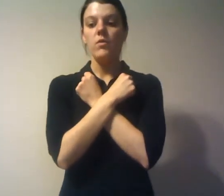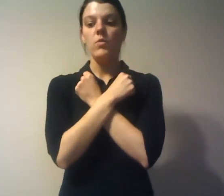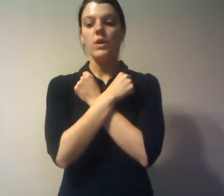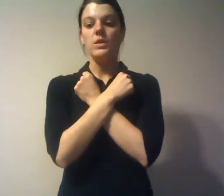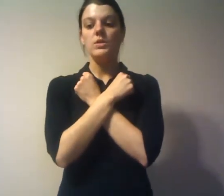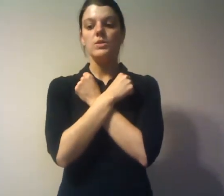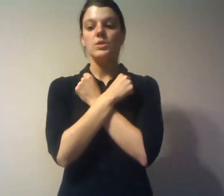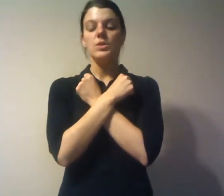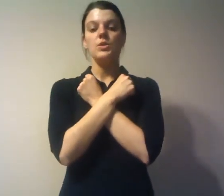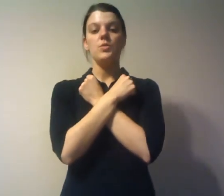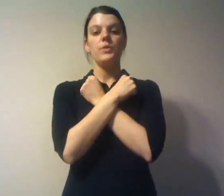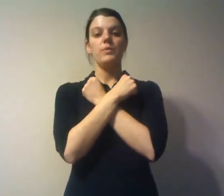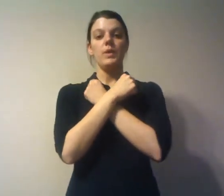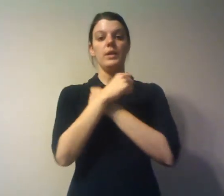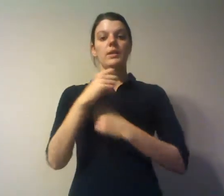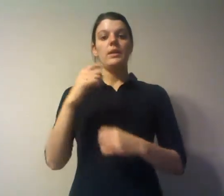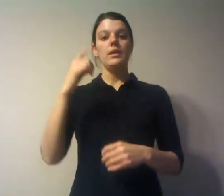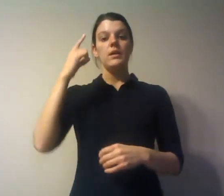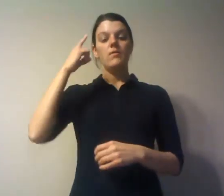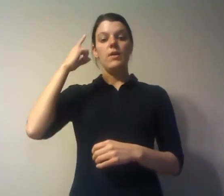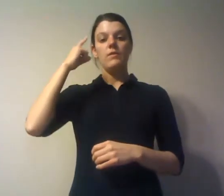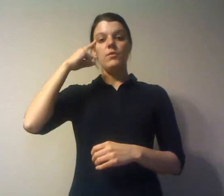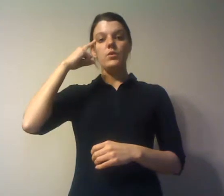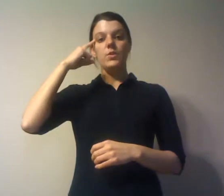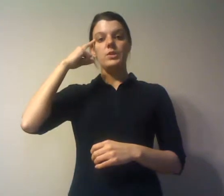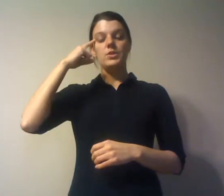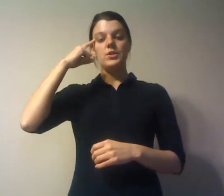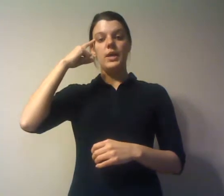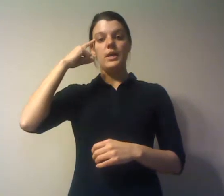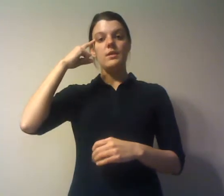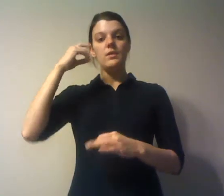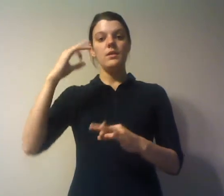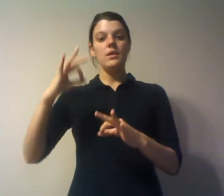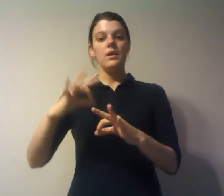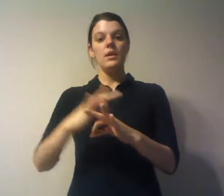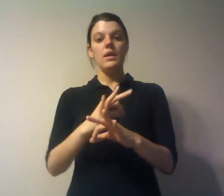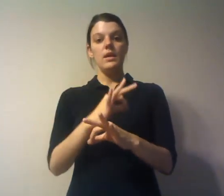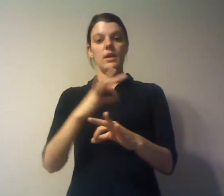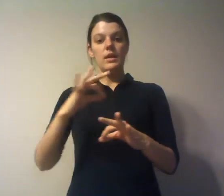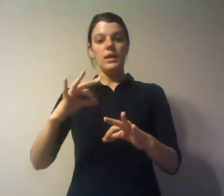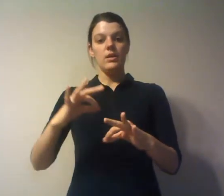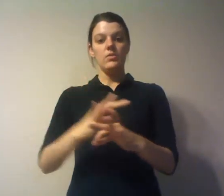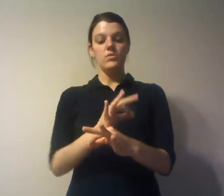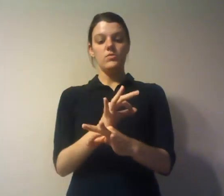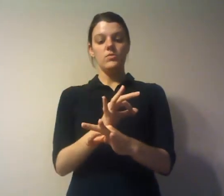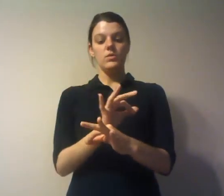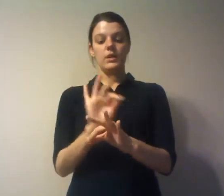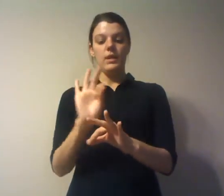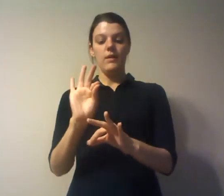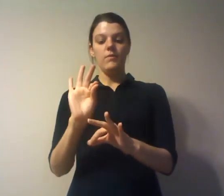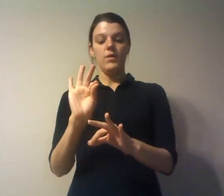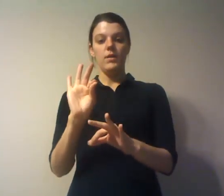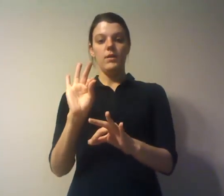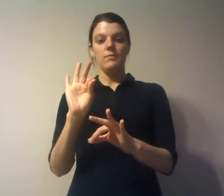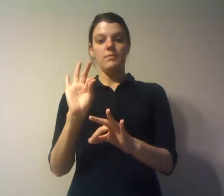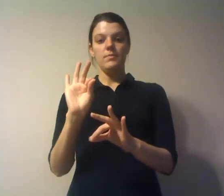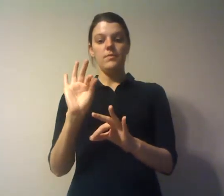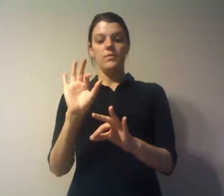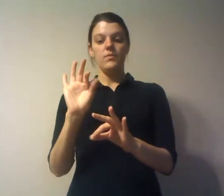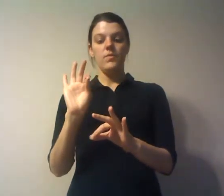Faithful one, to you we run. Faithful, you point to your head and have